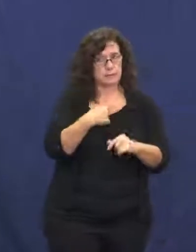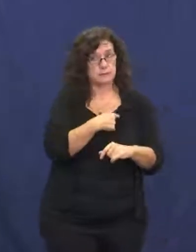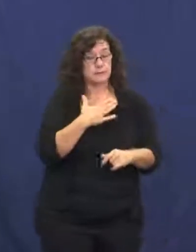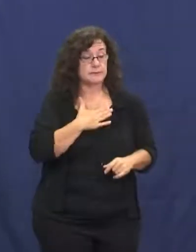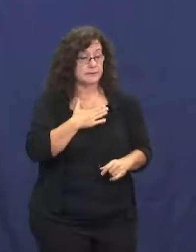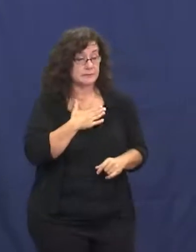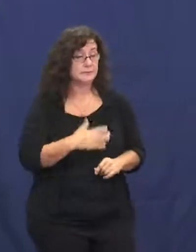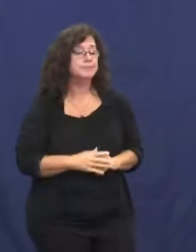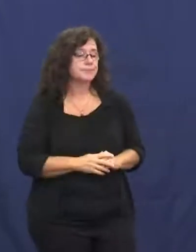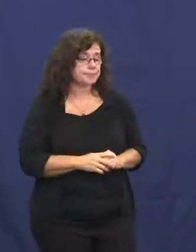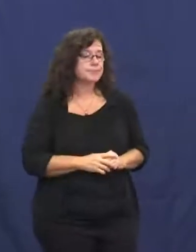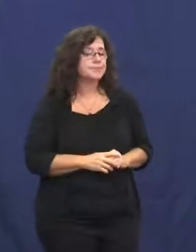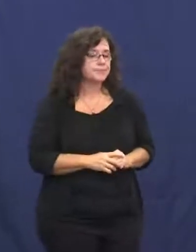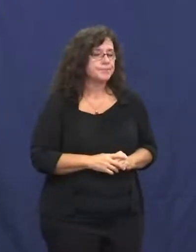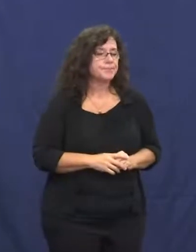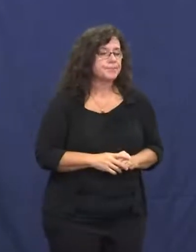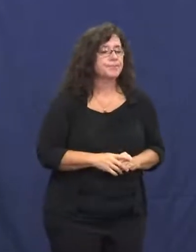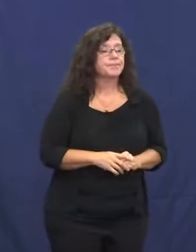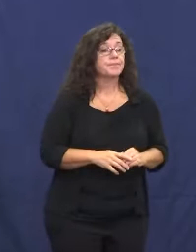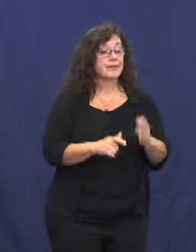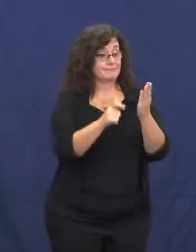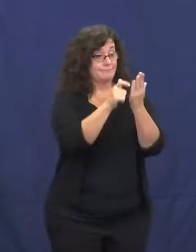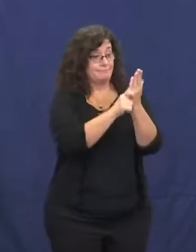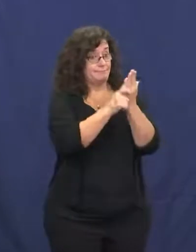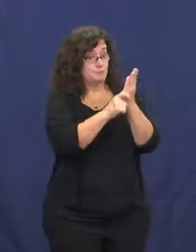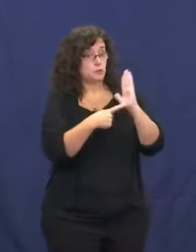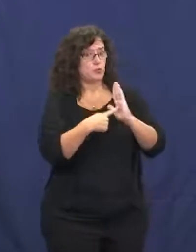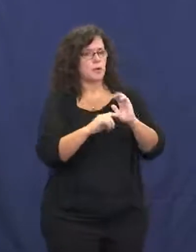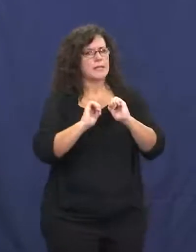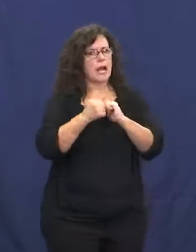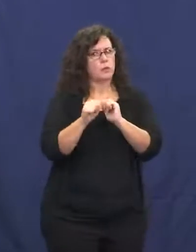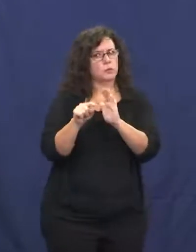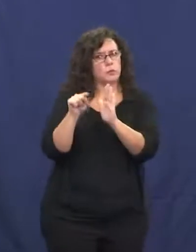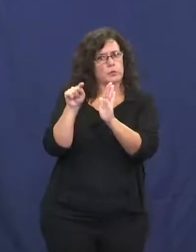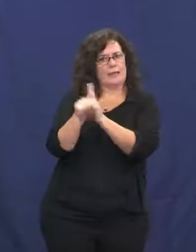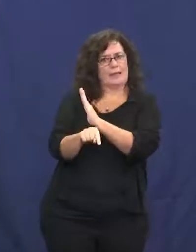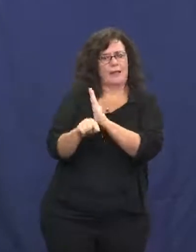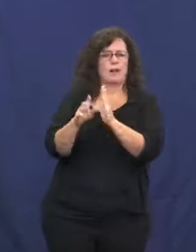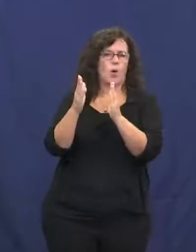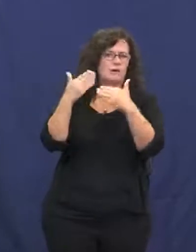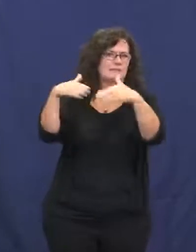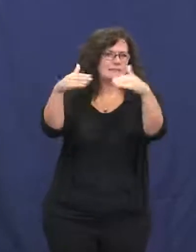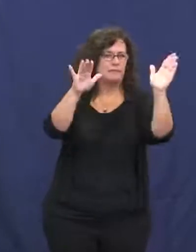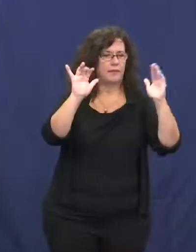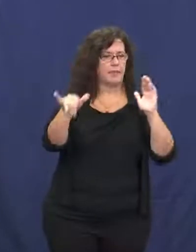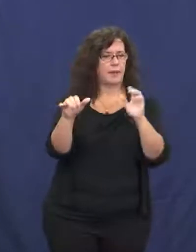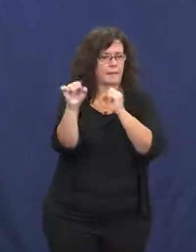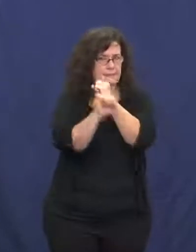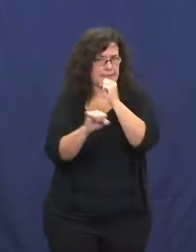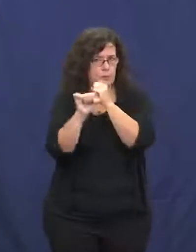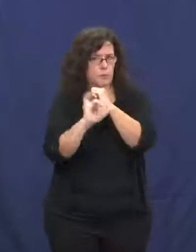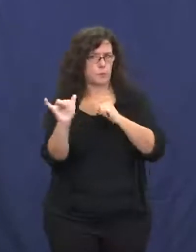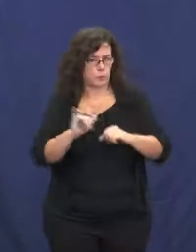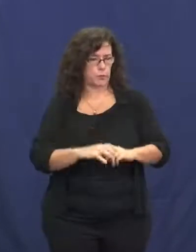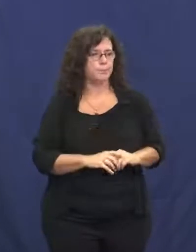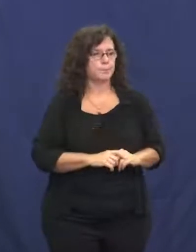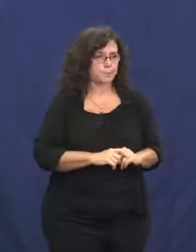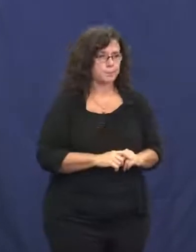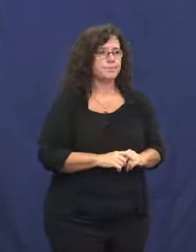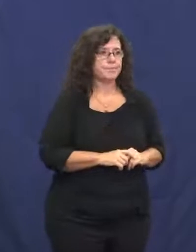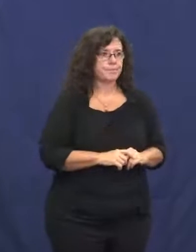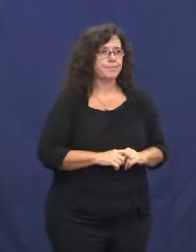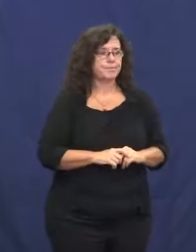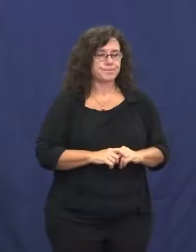was education on how to eliminate this mosquito from their yard. This